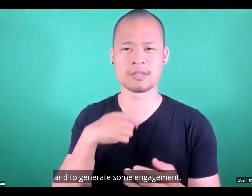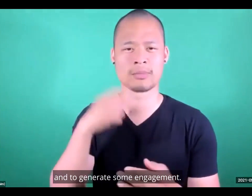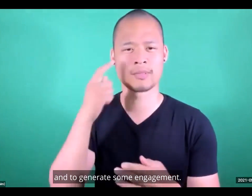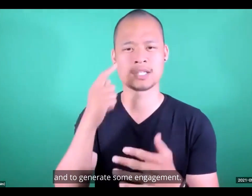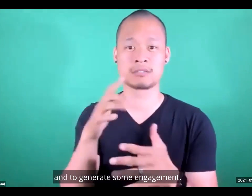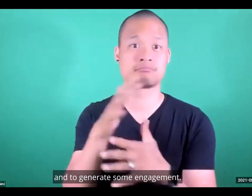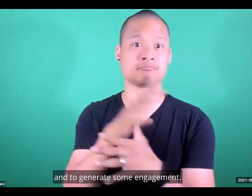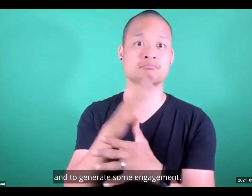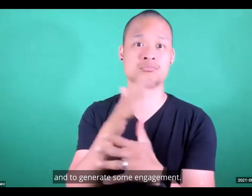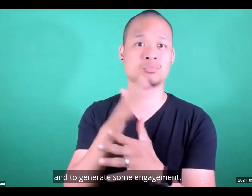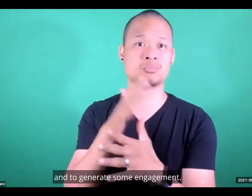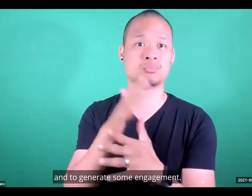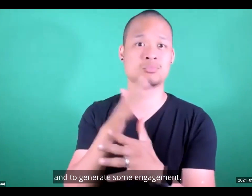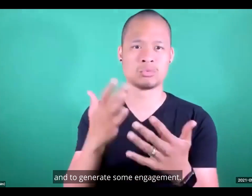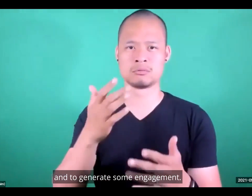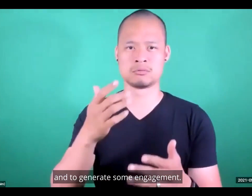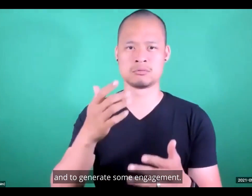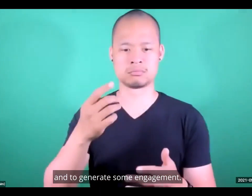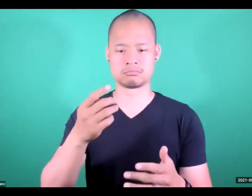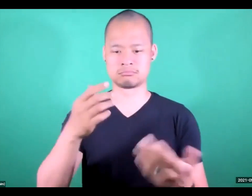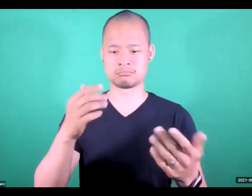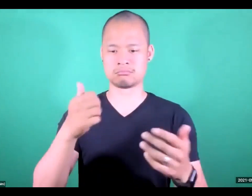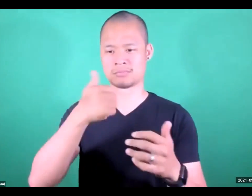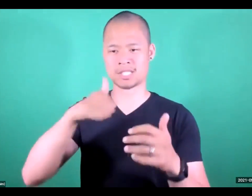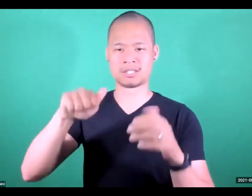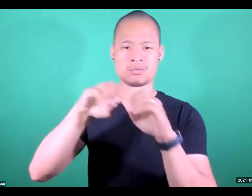to generate some engagement.